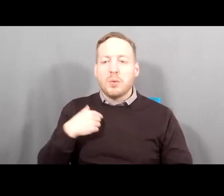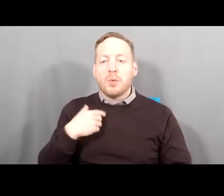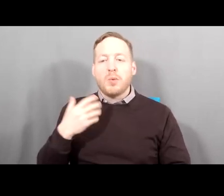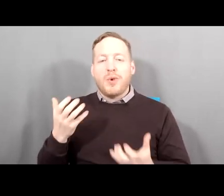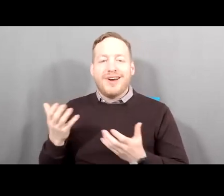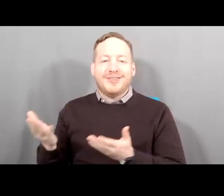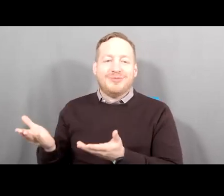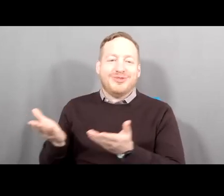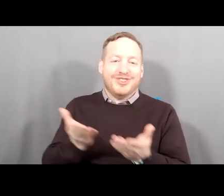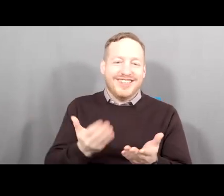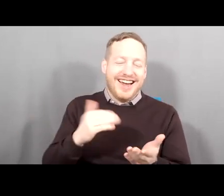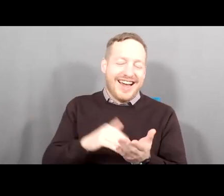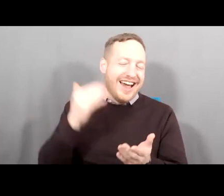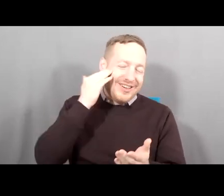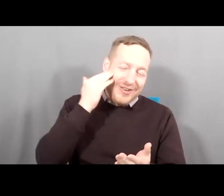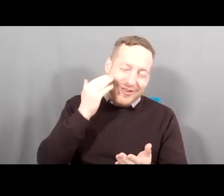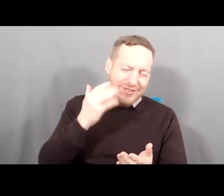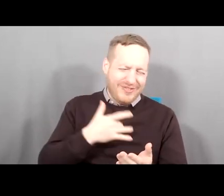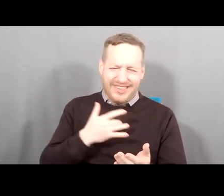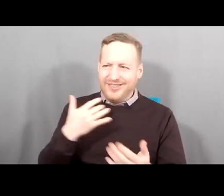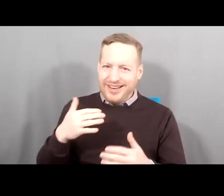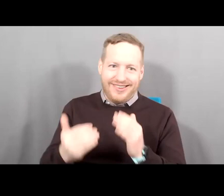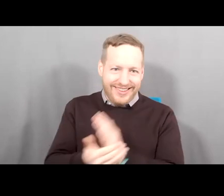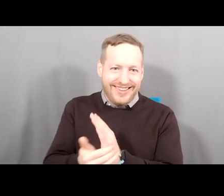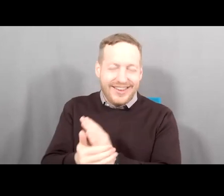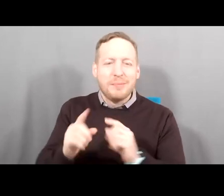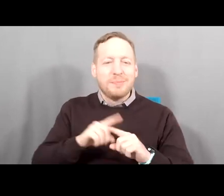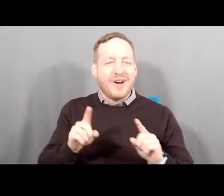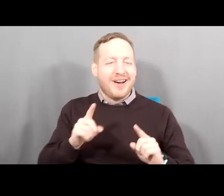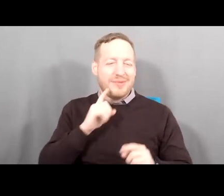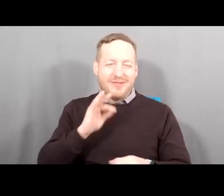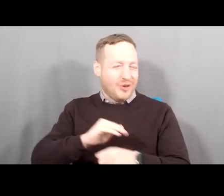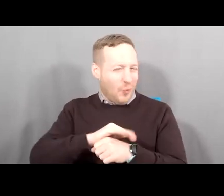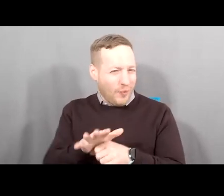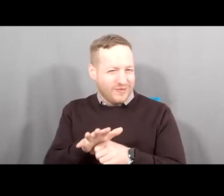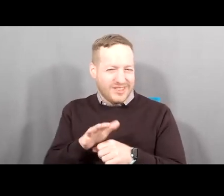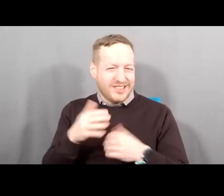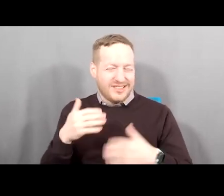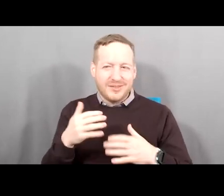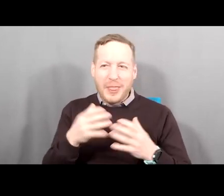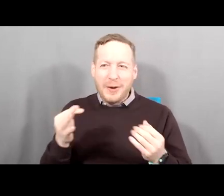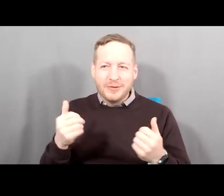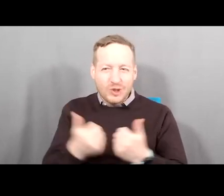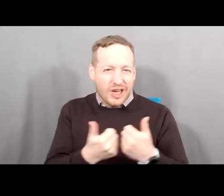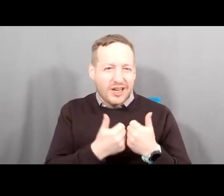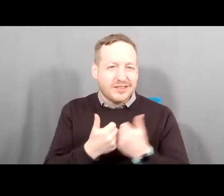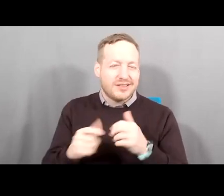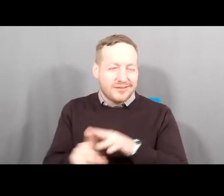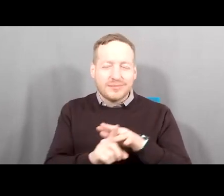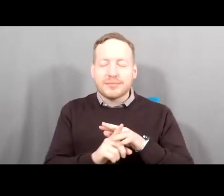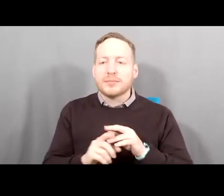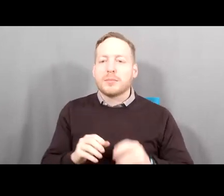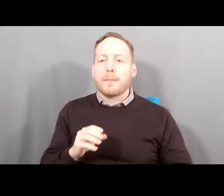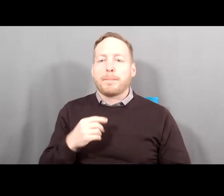board retreat. And we want to bring that again. I know right now I feel like this is a lot of amendments, and also with